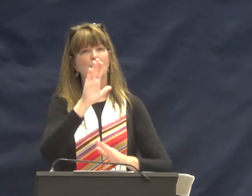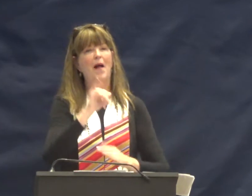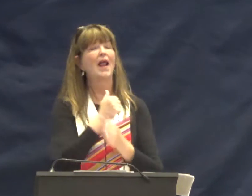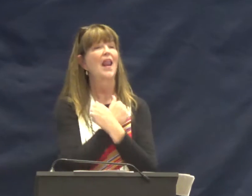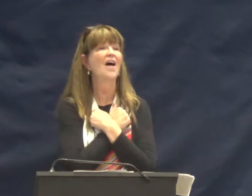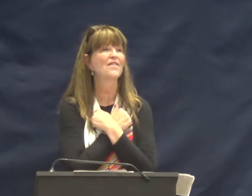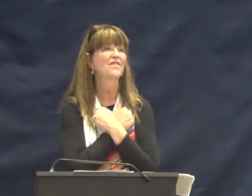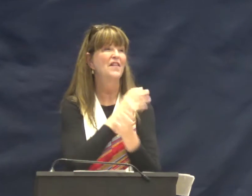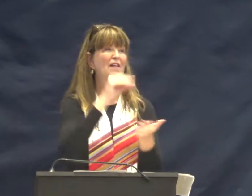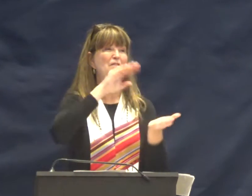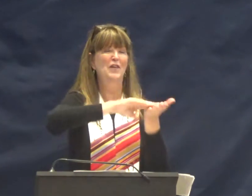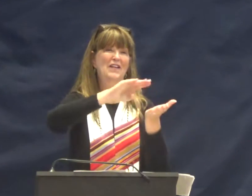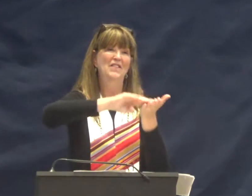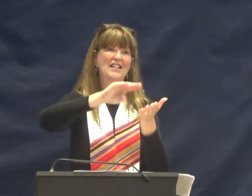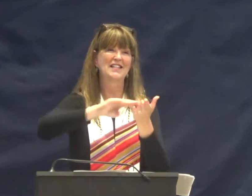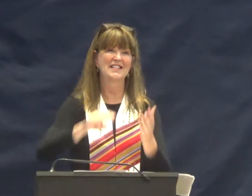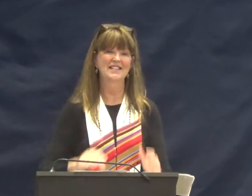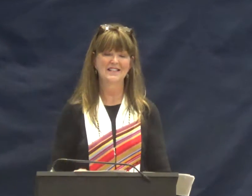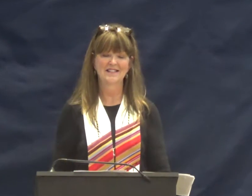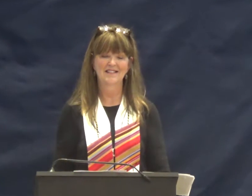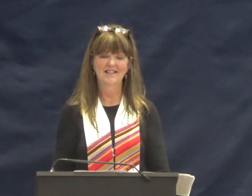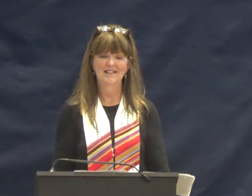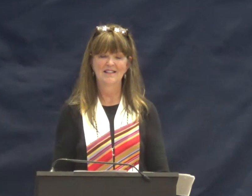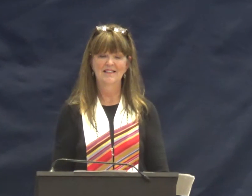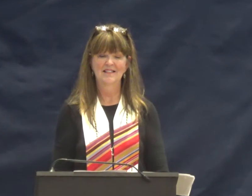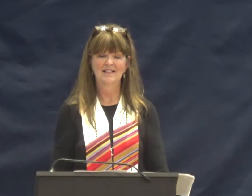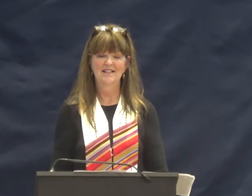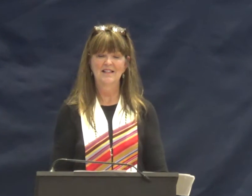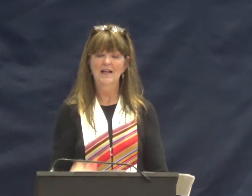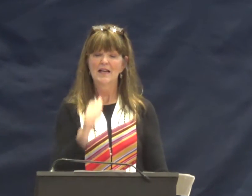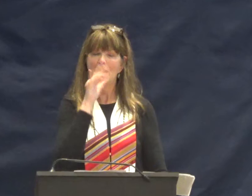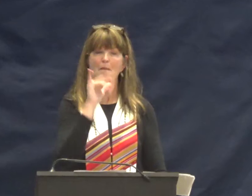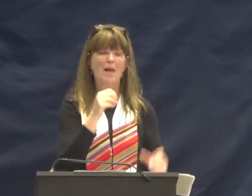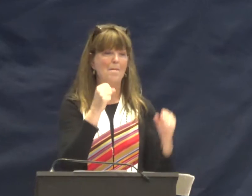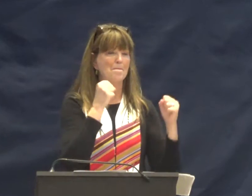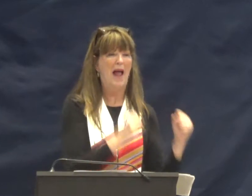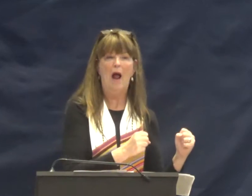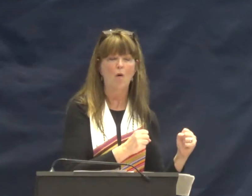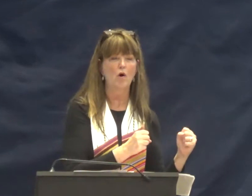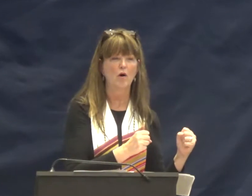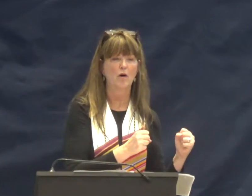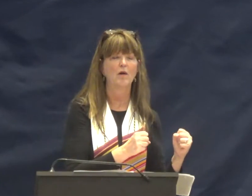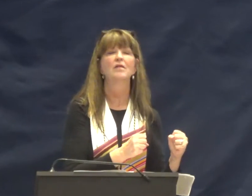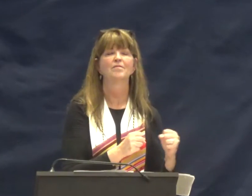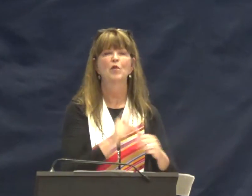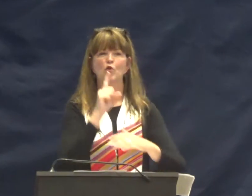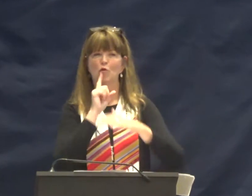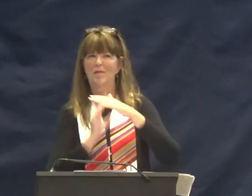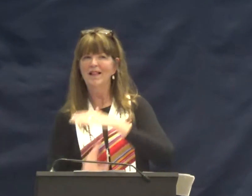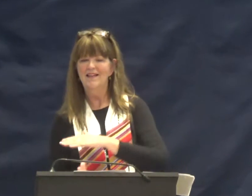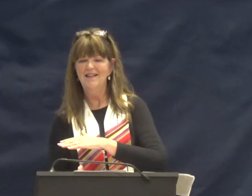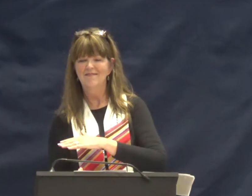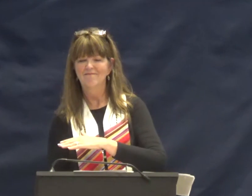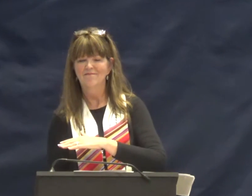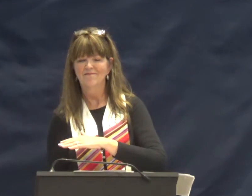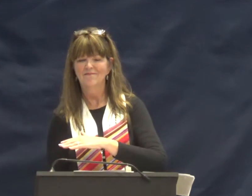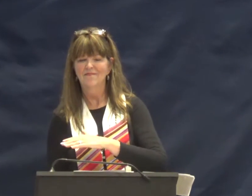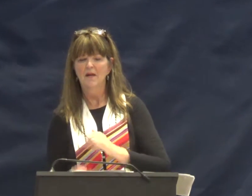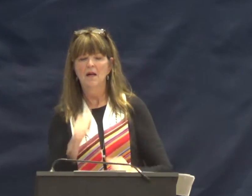order that was ruled by love and forgiveness. Not by power, but by